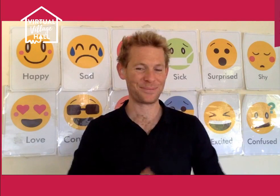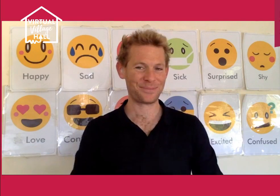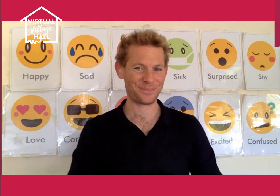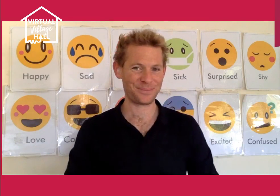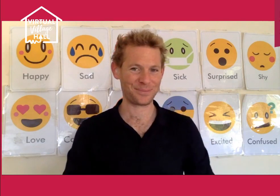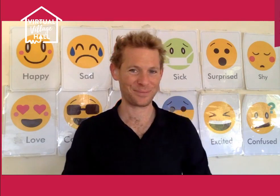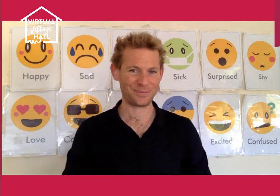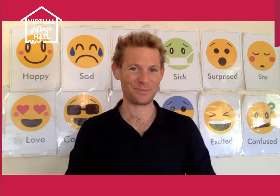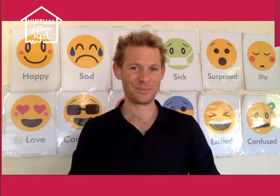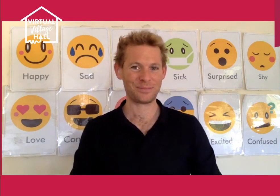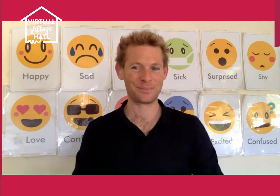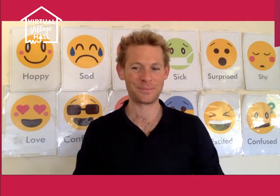Okay, ready?